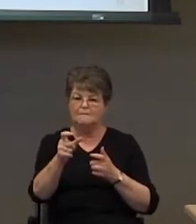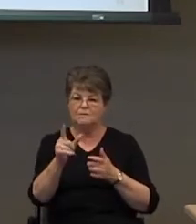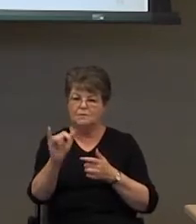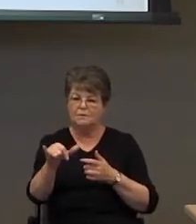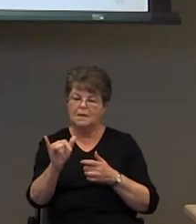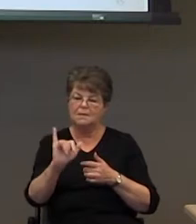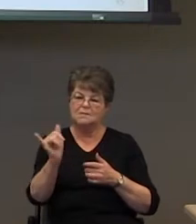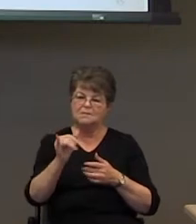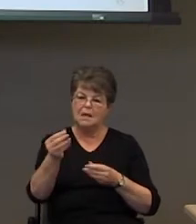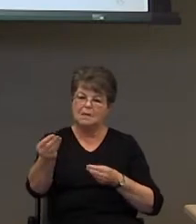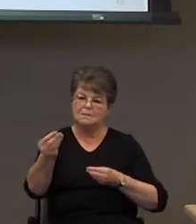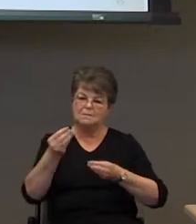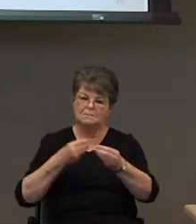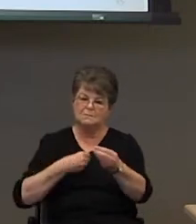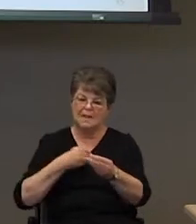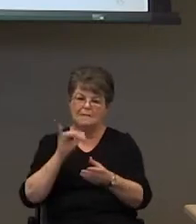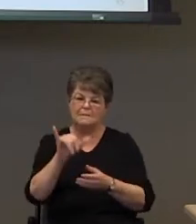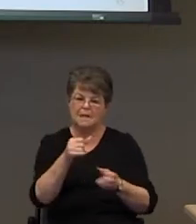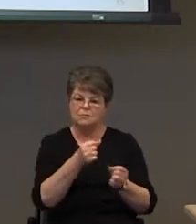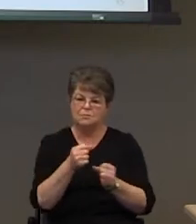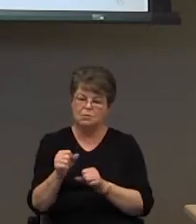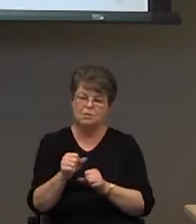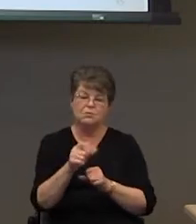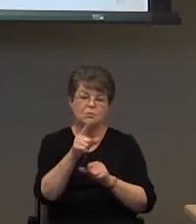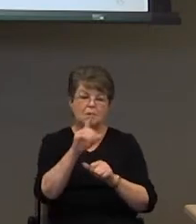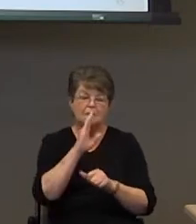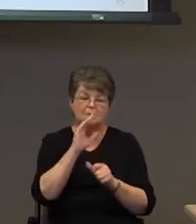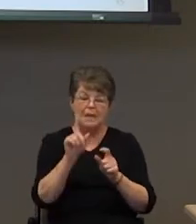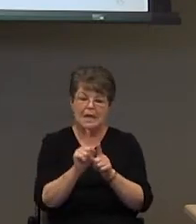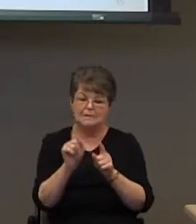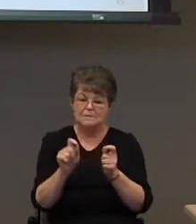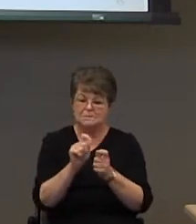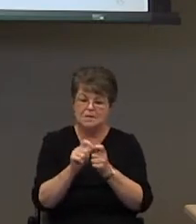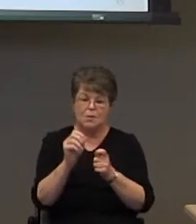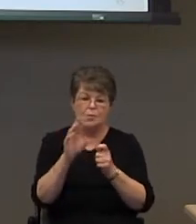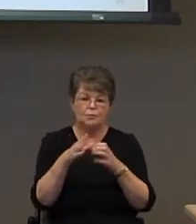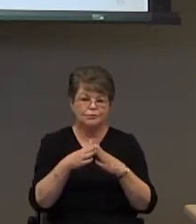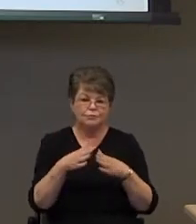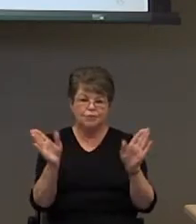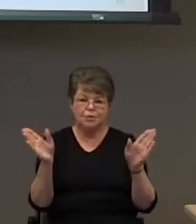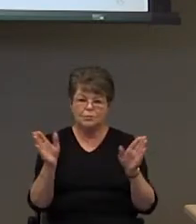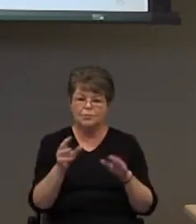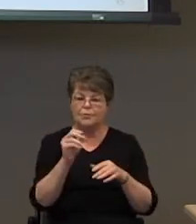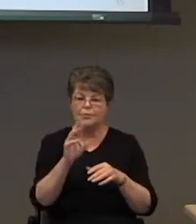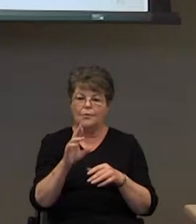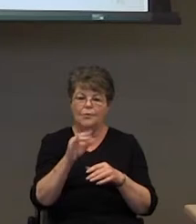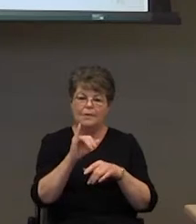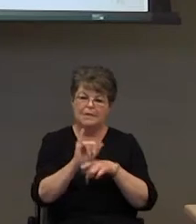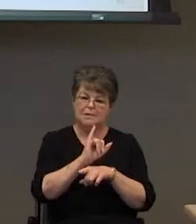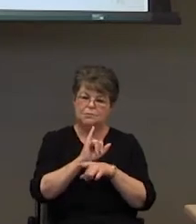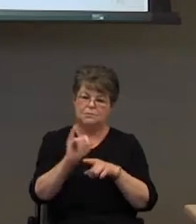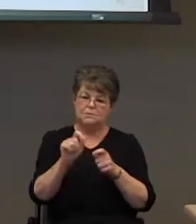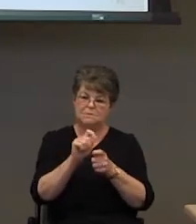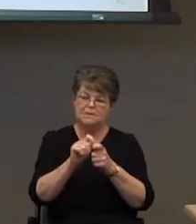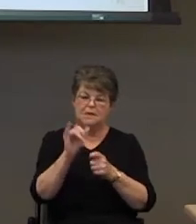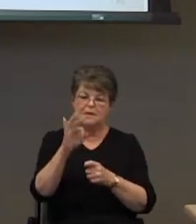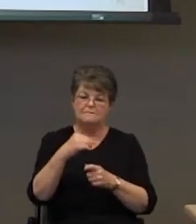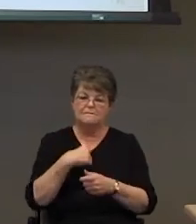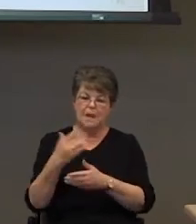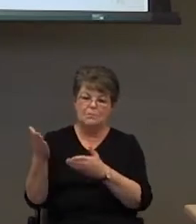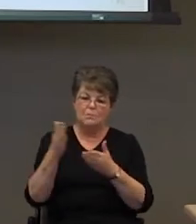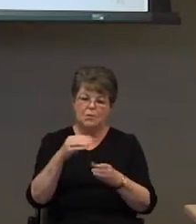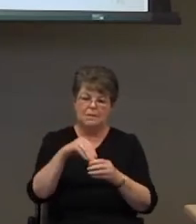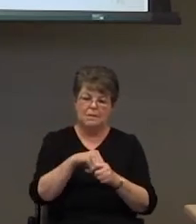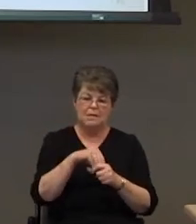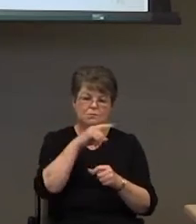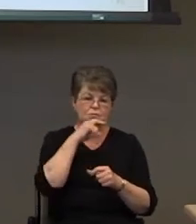have to move up. That's the strategy. Now, you can be as specific or general as you want. You can make it industry specific. So if I'm bringing in a dry